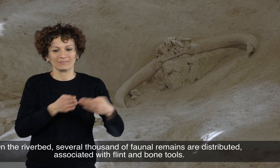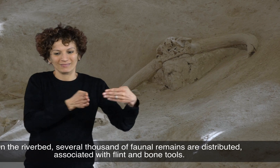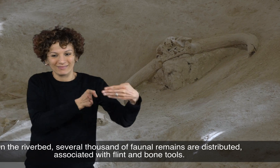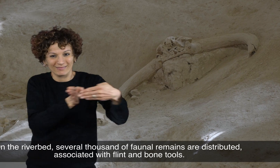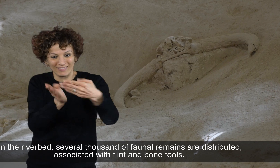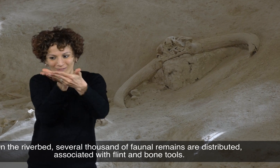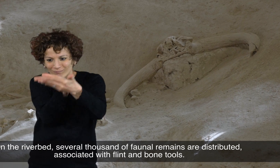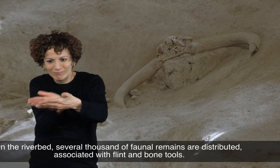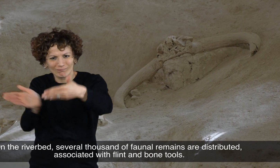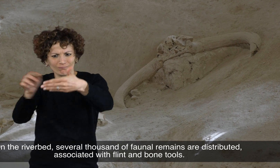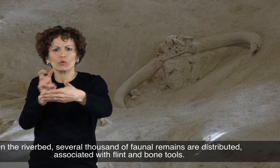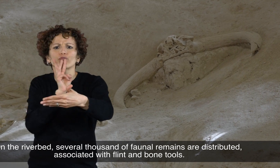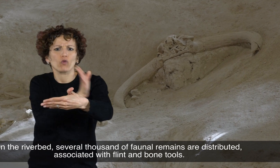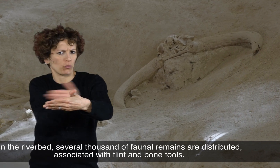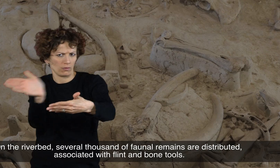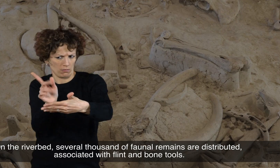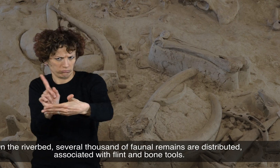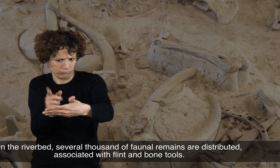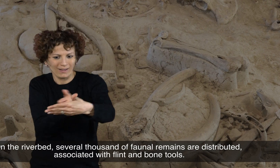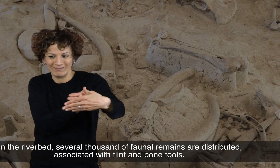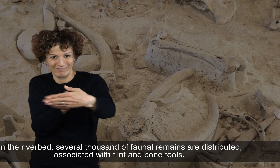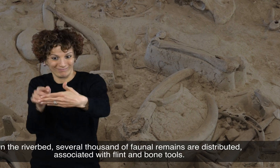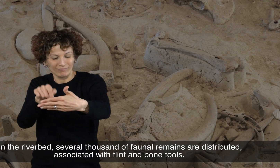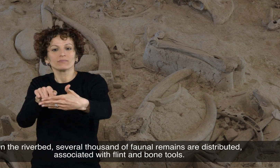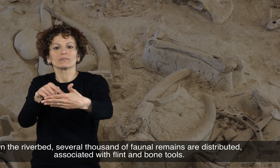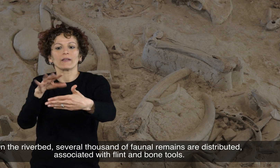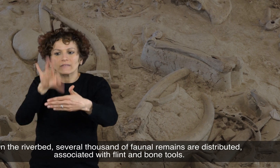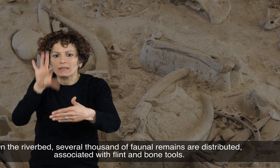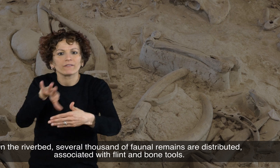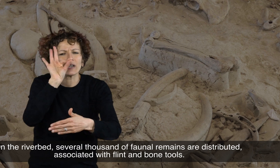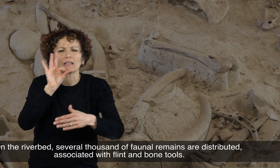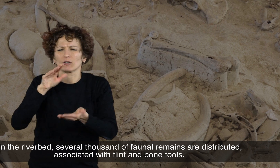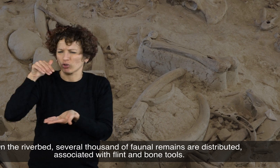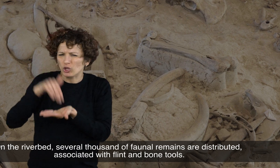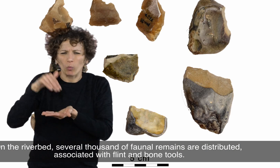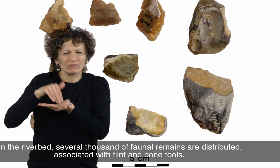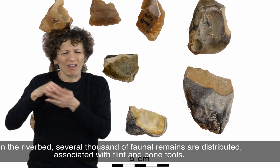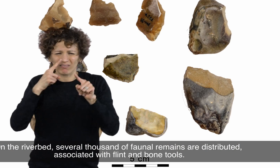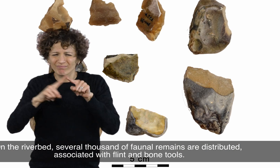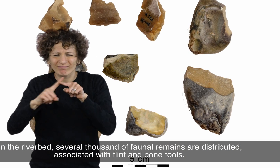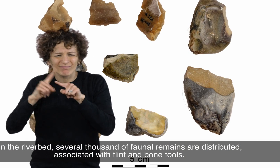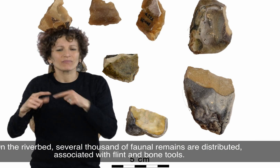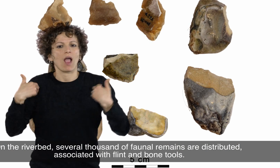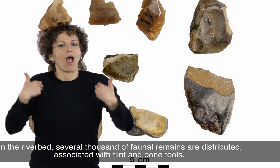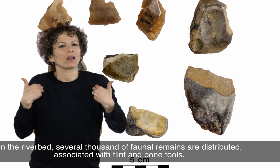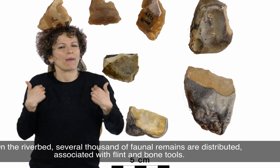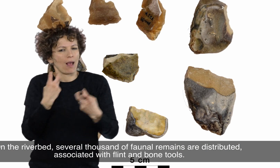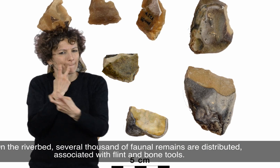On the riverbed, several thousands of faunal remains are distributed, associated with flint and